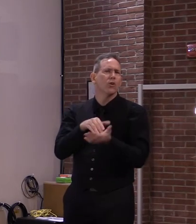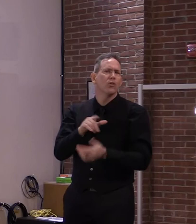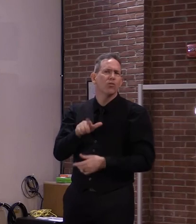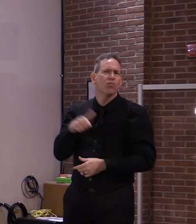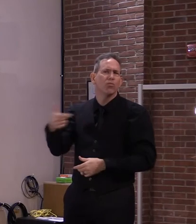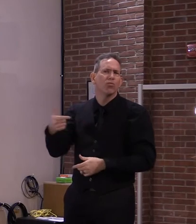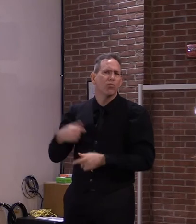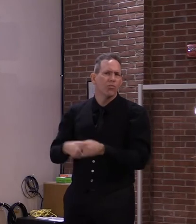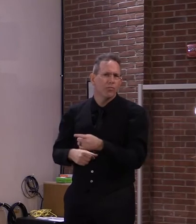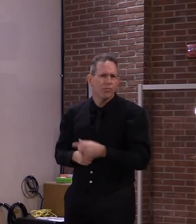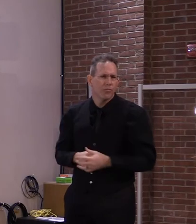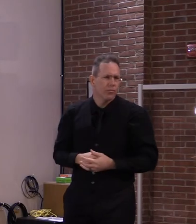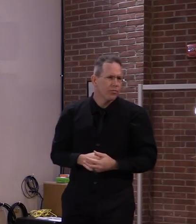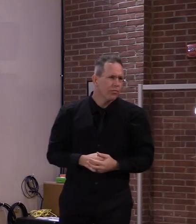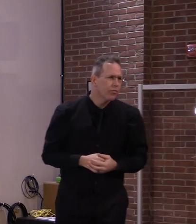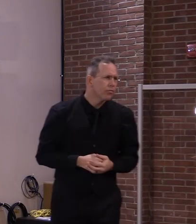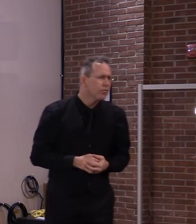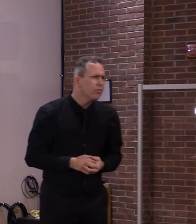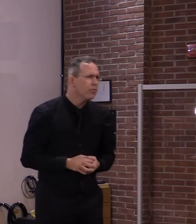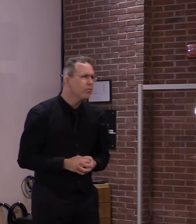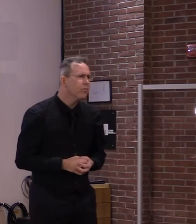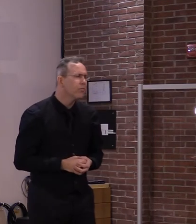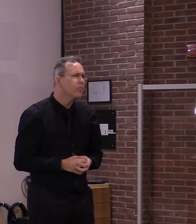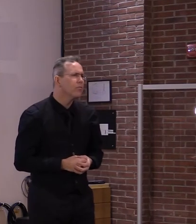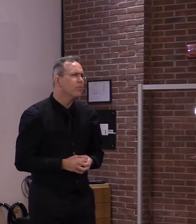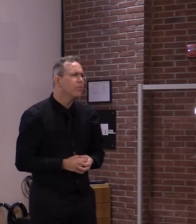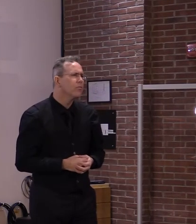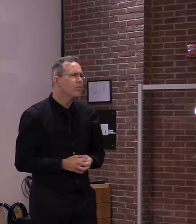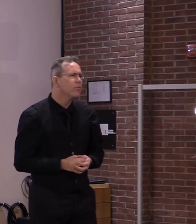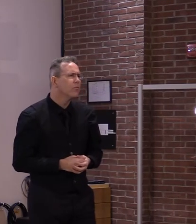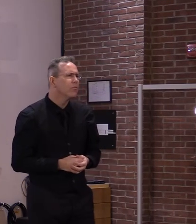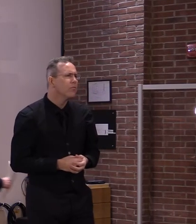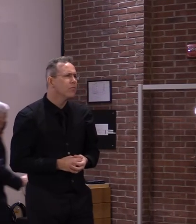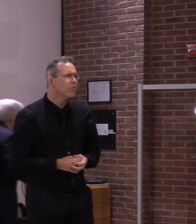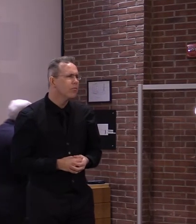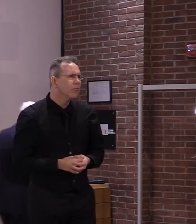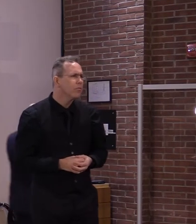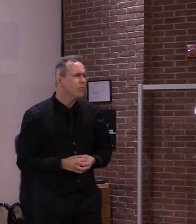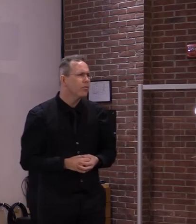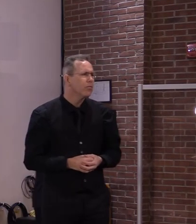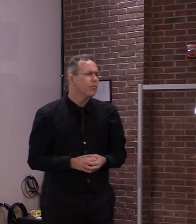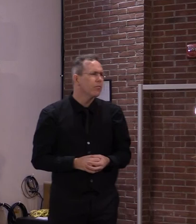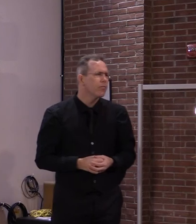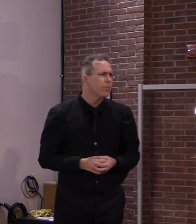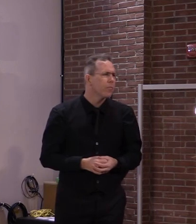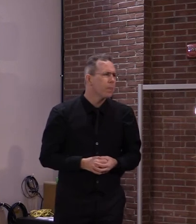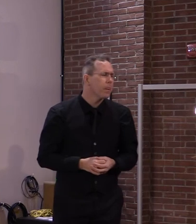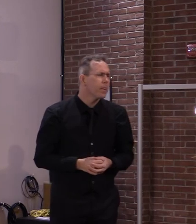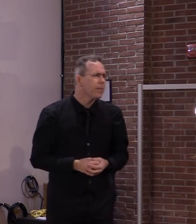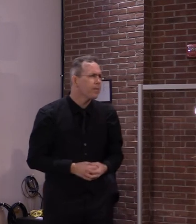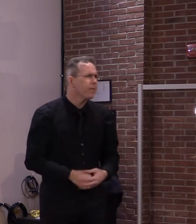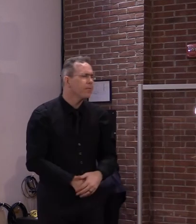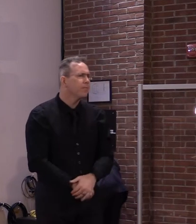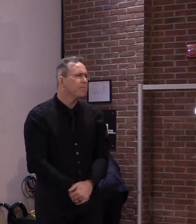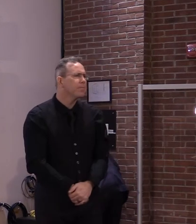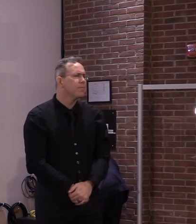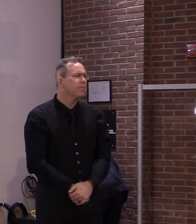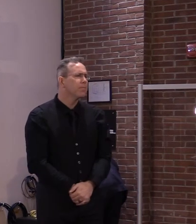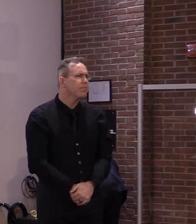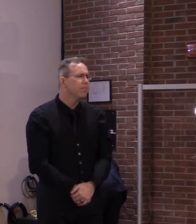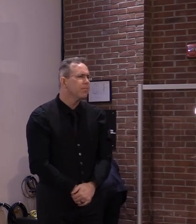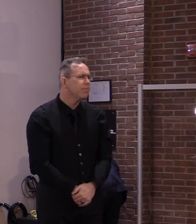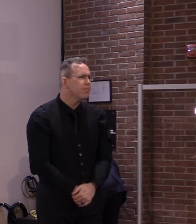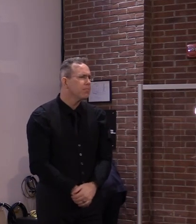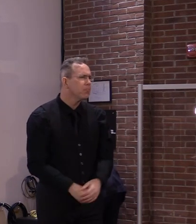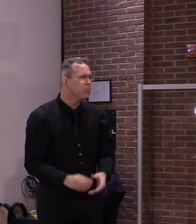in uh this is a question that came in from one of our uh viewers uh and it's a question about the number of times